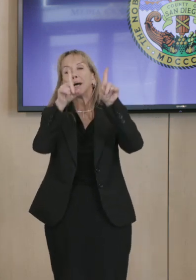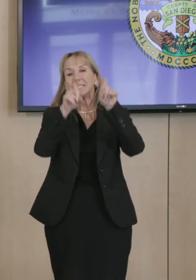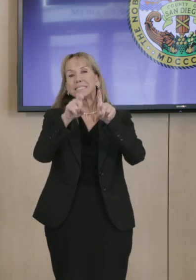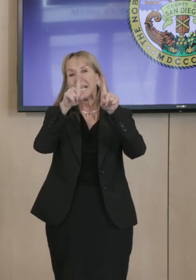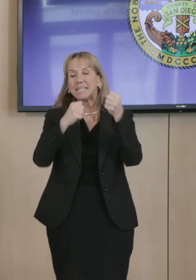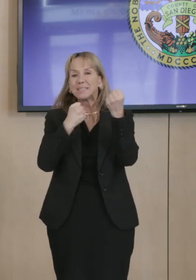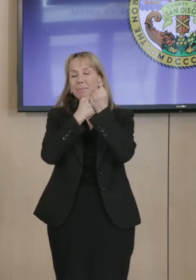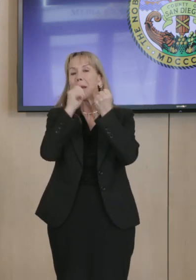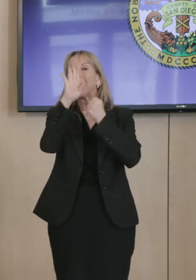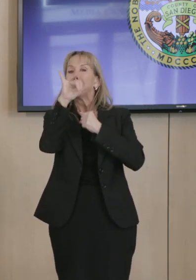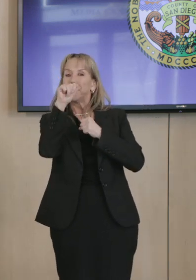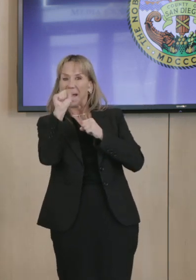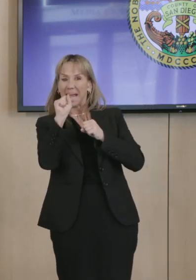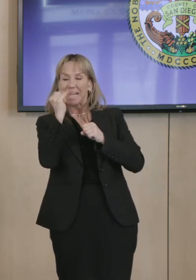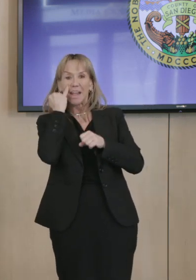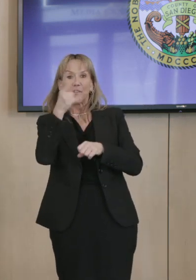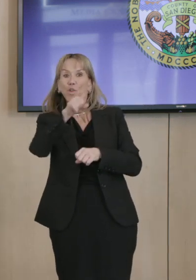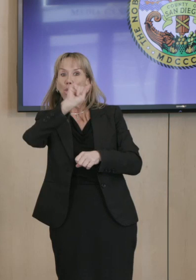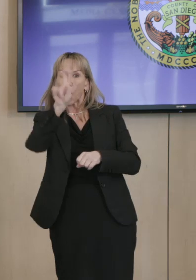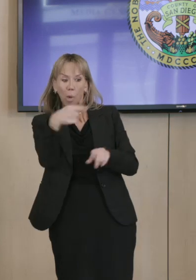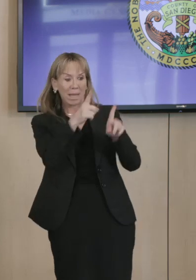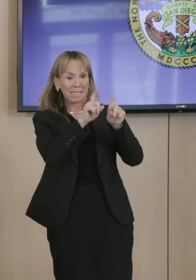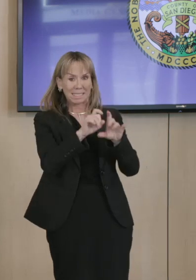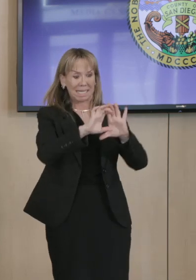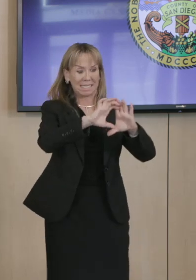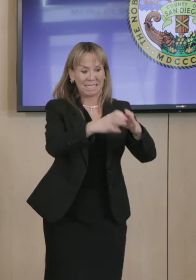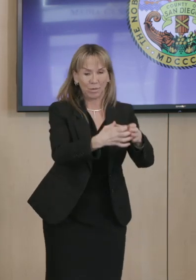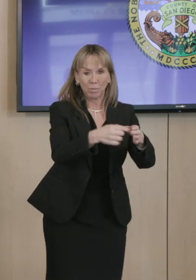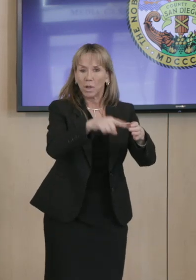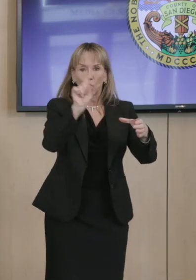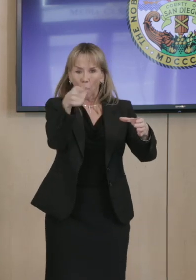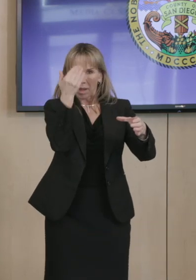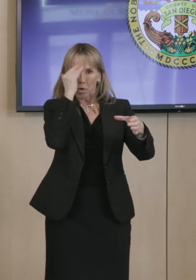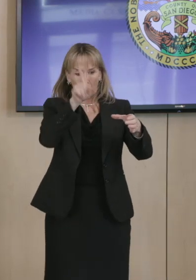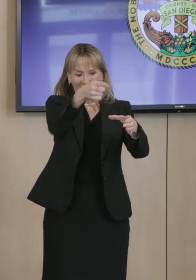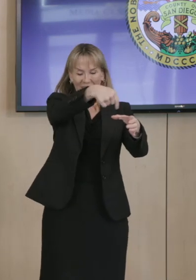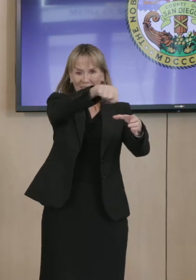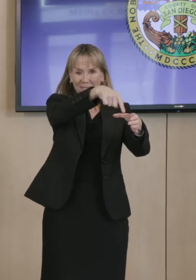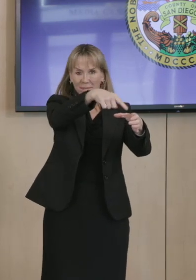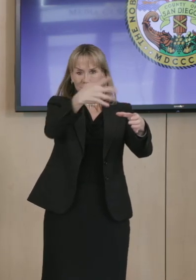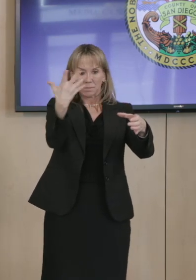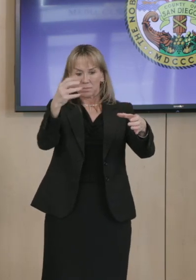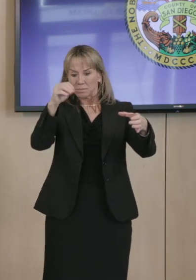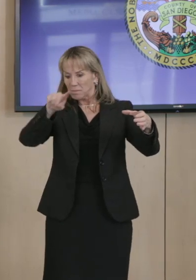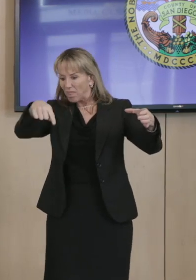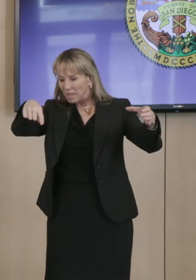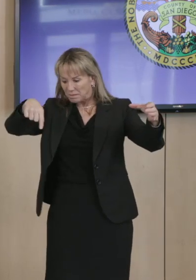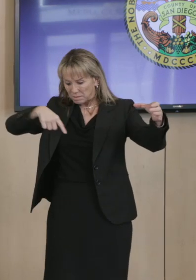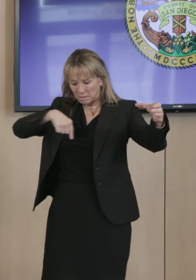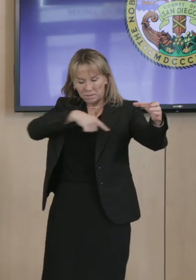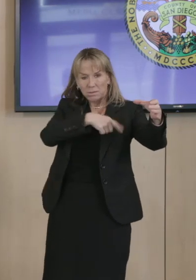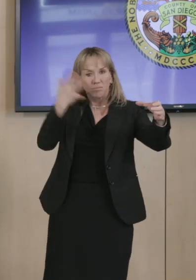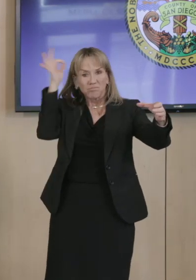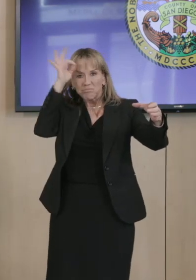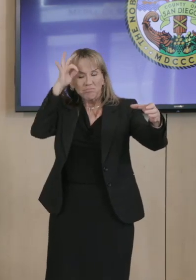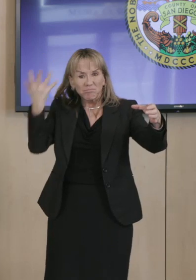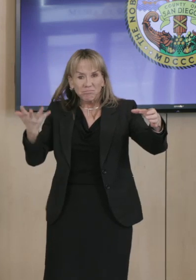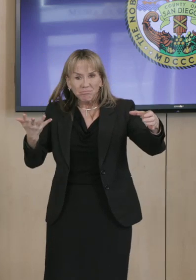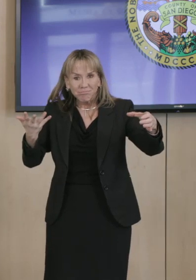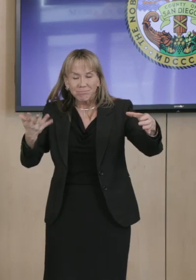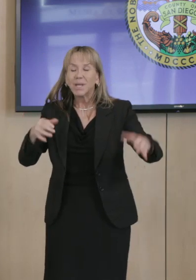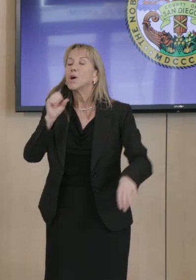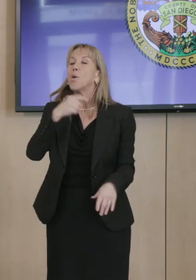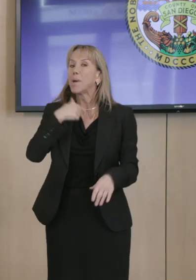only testing certain groups, you only learn about certain groups. And we know, for example, that our colleagues in the military are